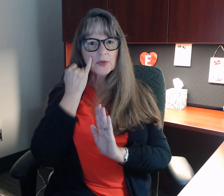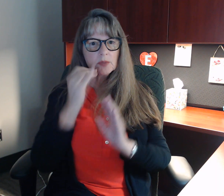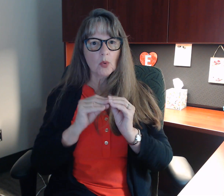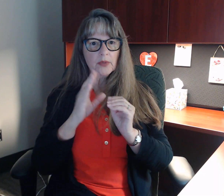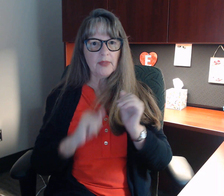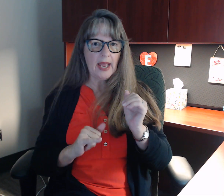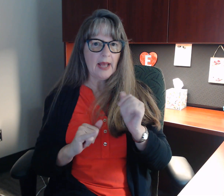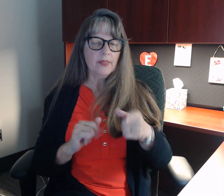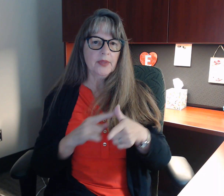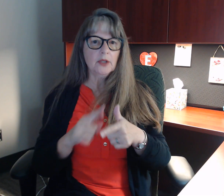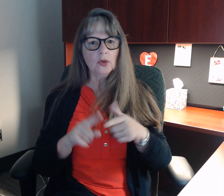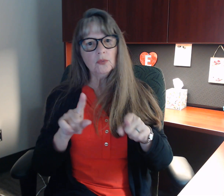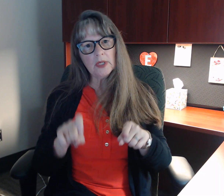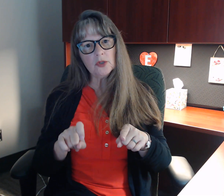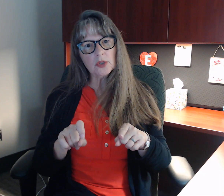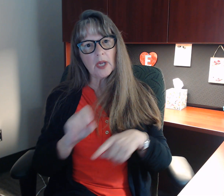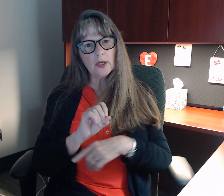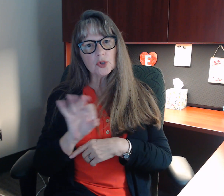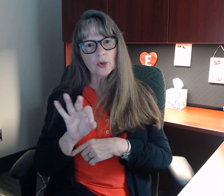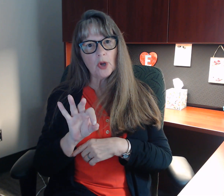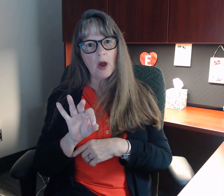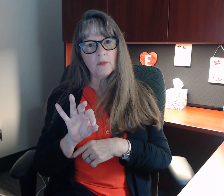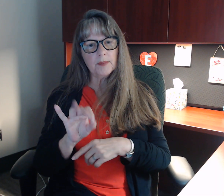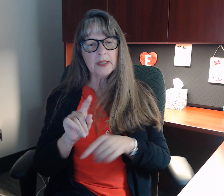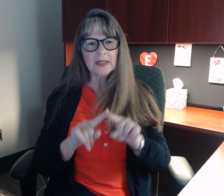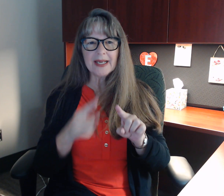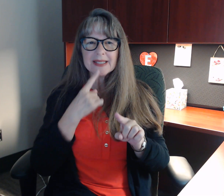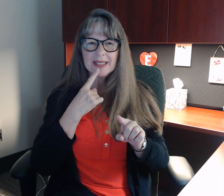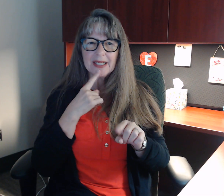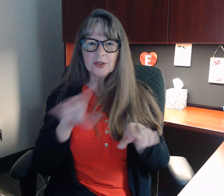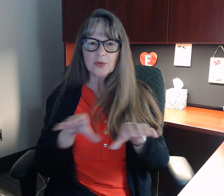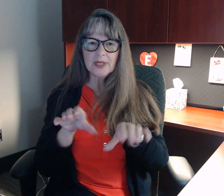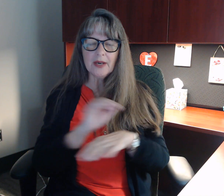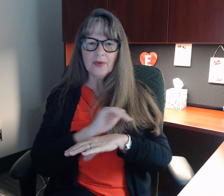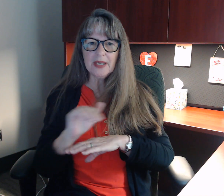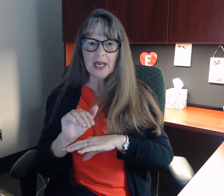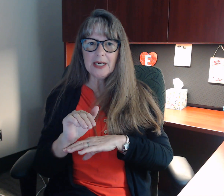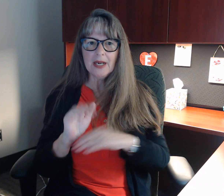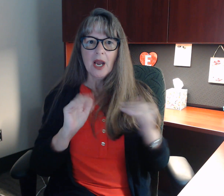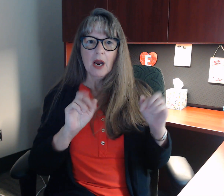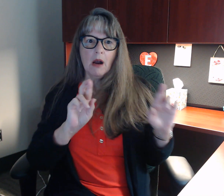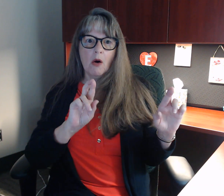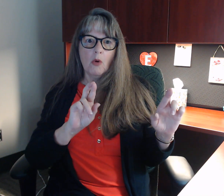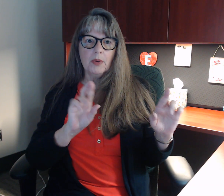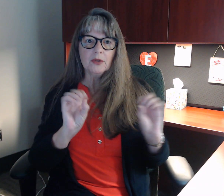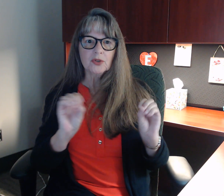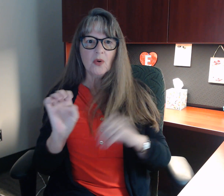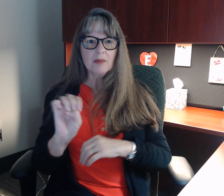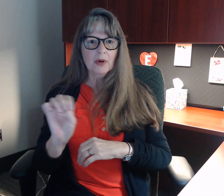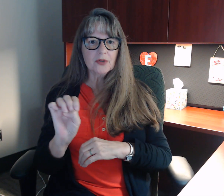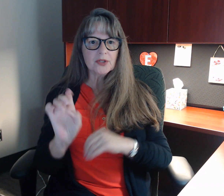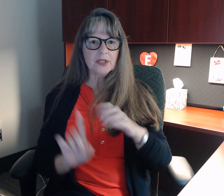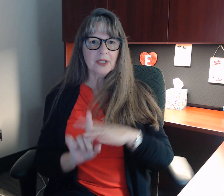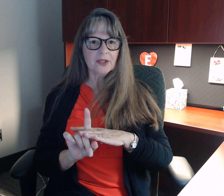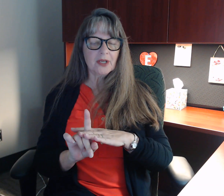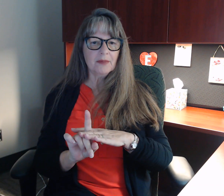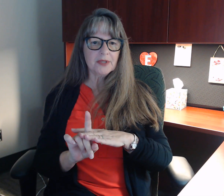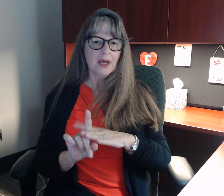more than that, then you need to kind of turn it off. But like I said, I do it every night, hoping there's no emergency that comes up,